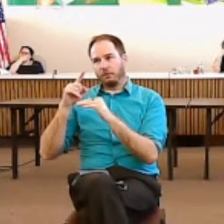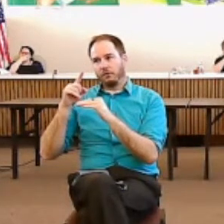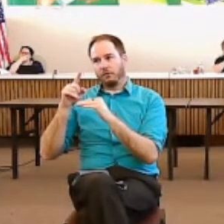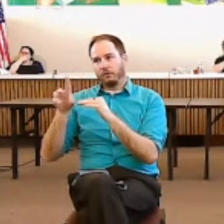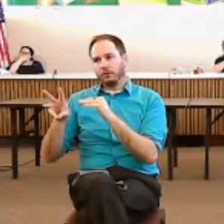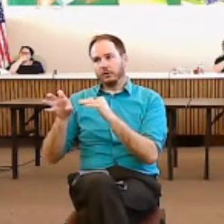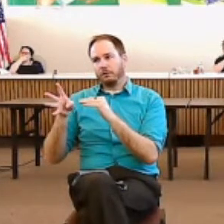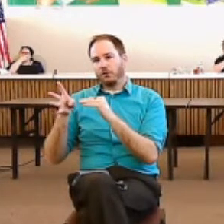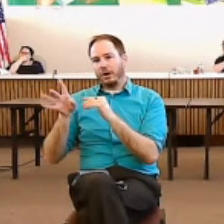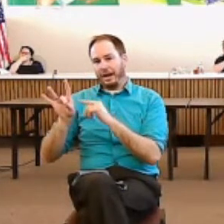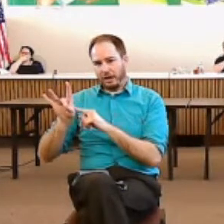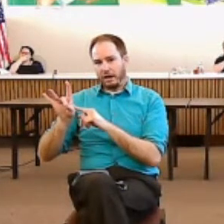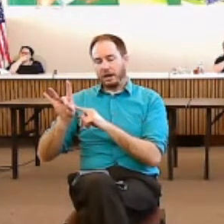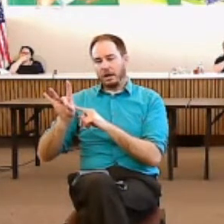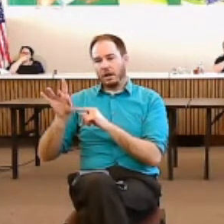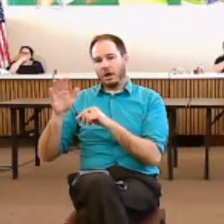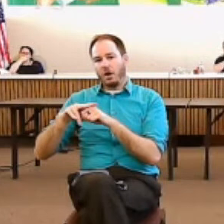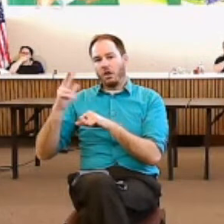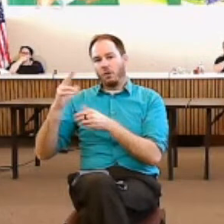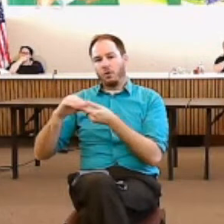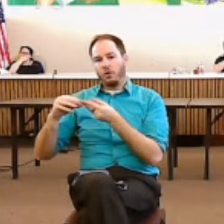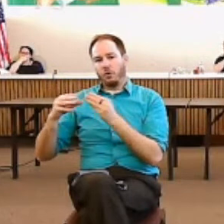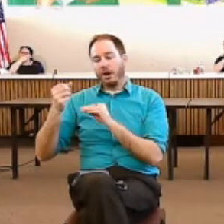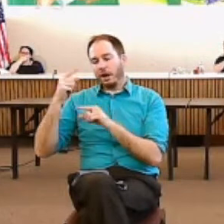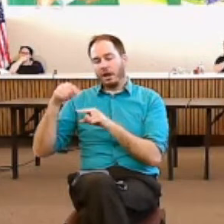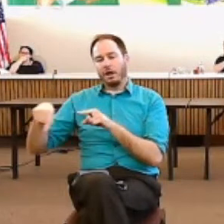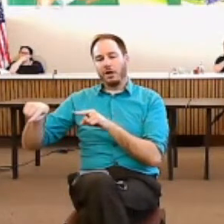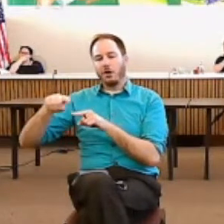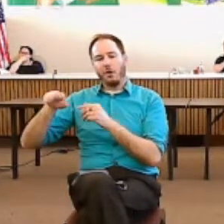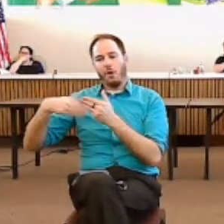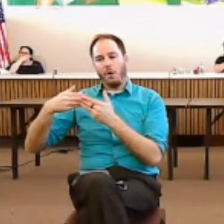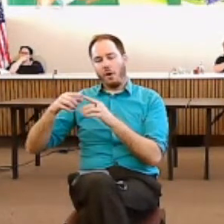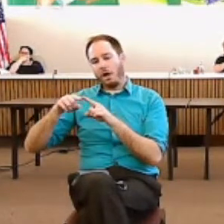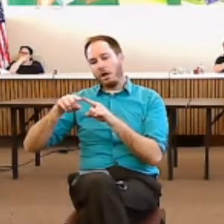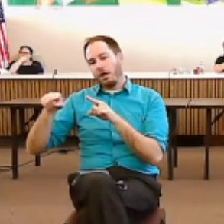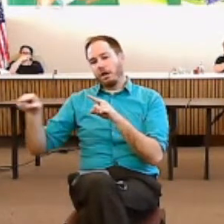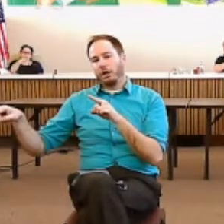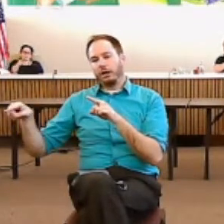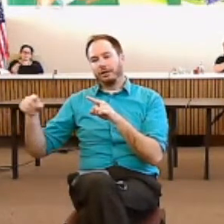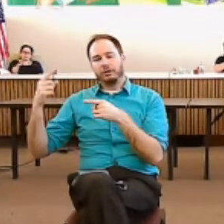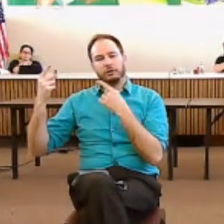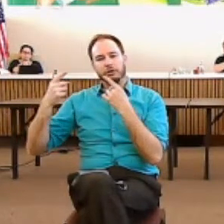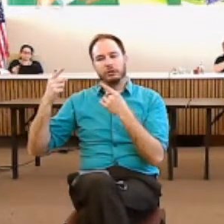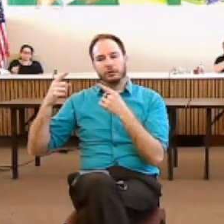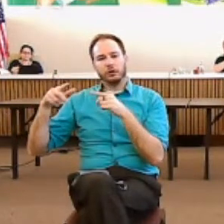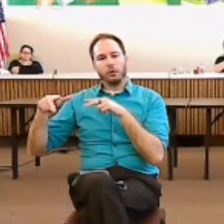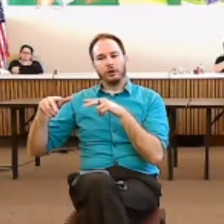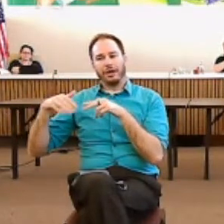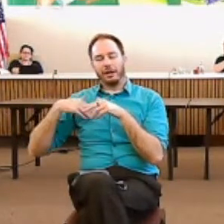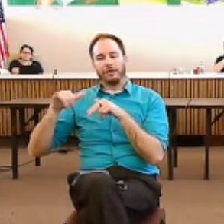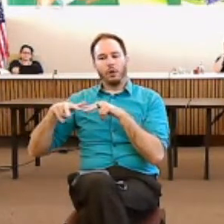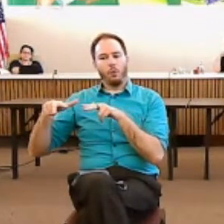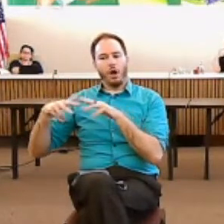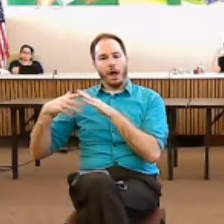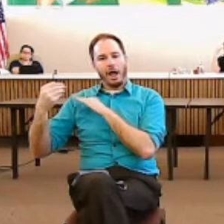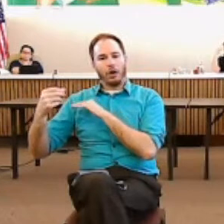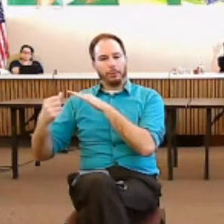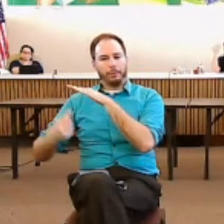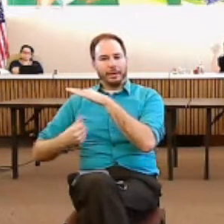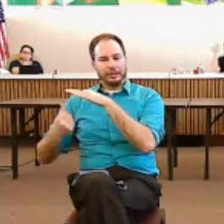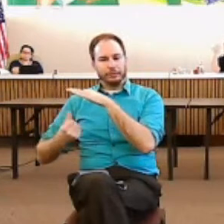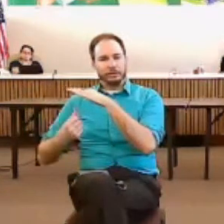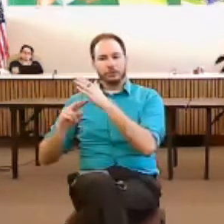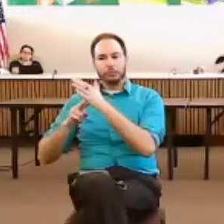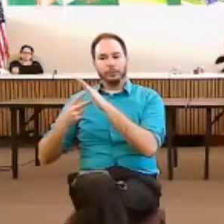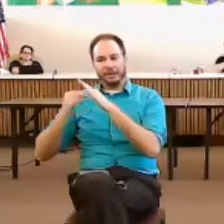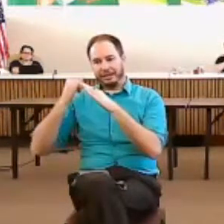48 on the 3-story side, but that's considered essentially a walkout basement. So when you measure it from